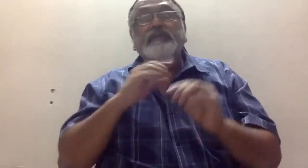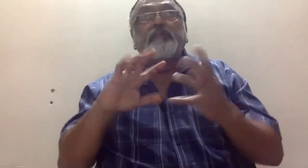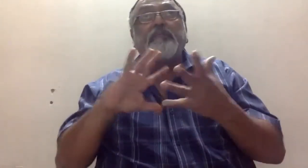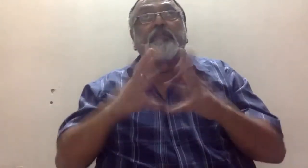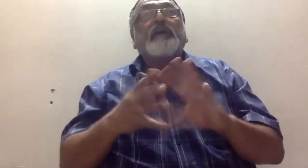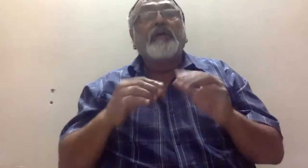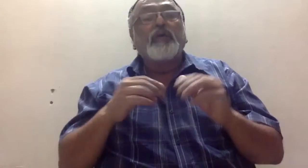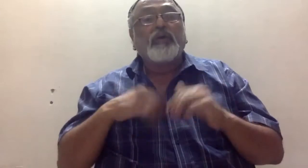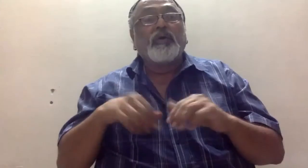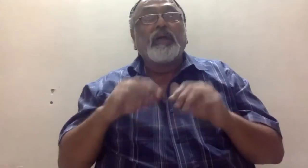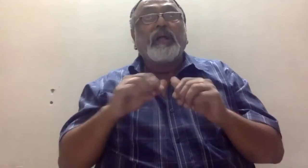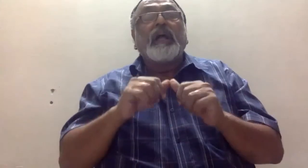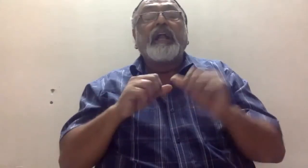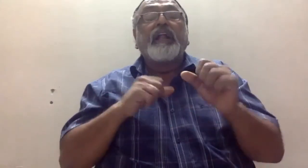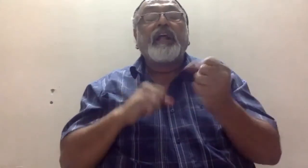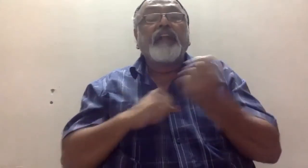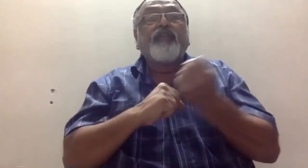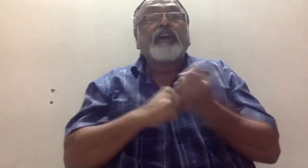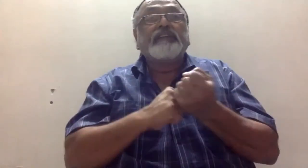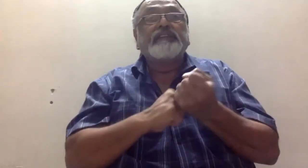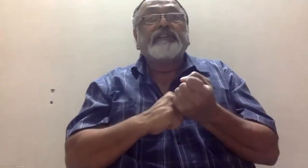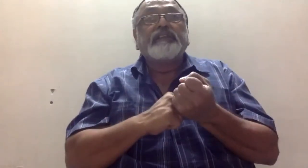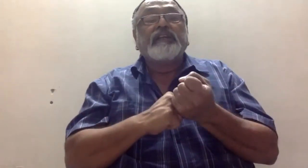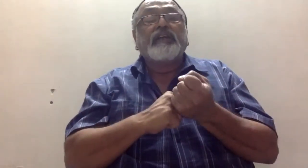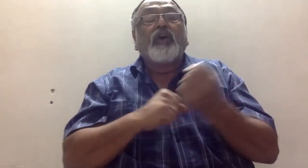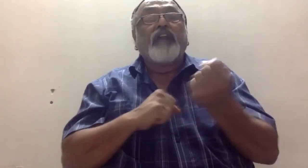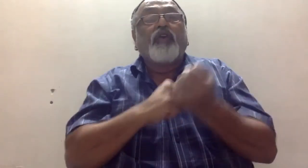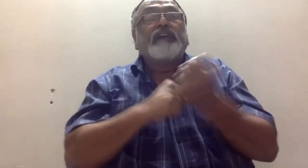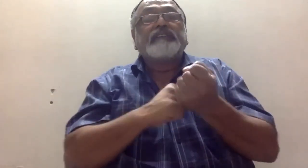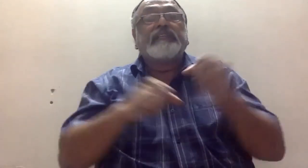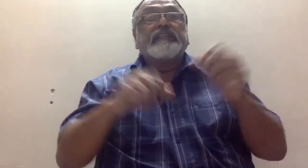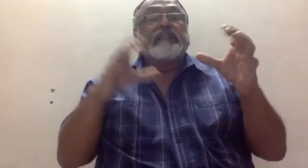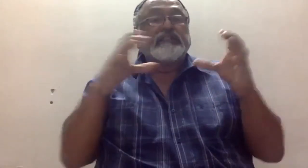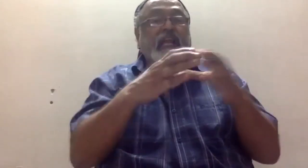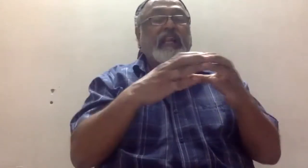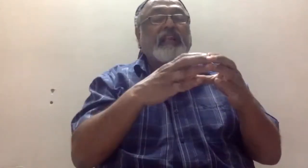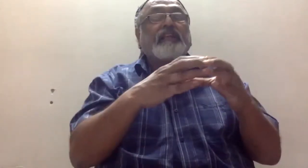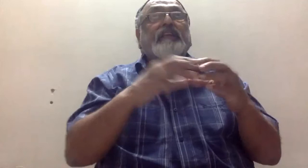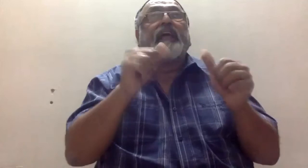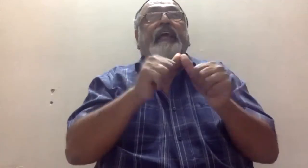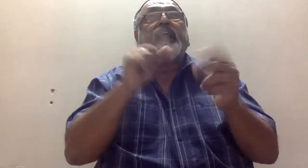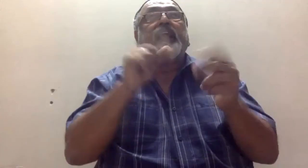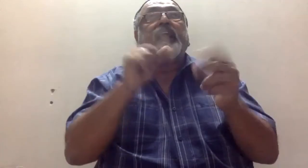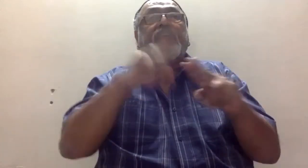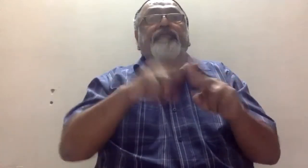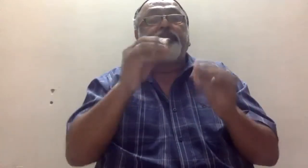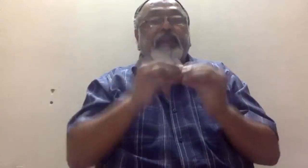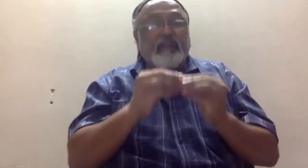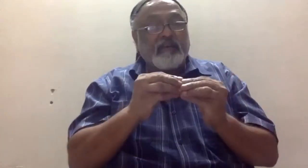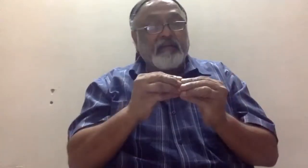the advocacy cell of the All India Confederation of the Blind. He himself was Deputy Director in Ministry of Labor,